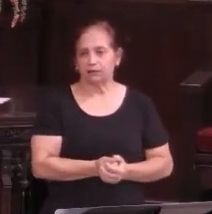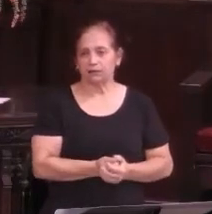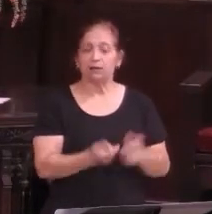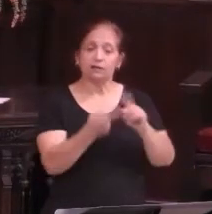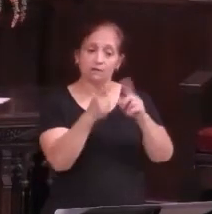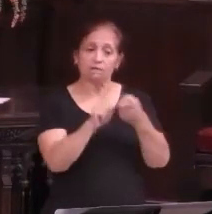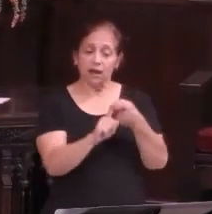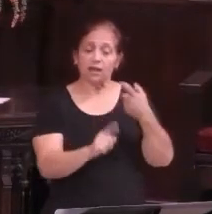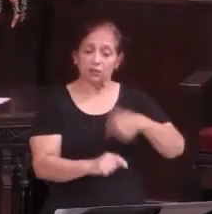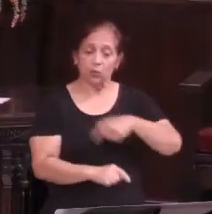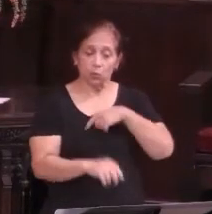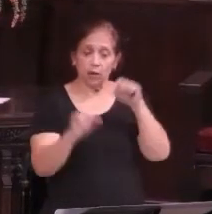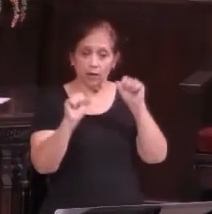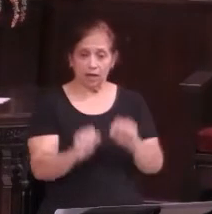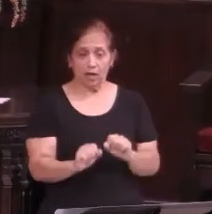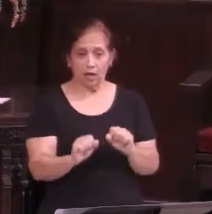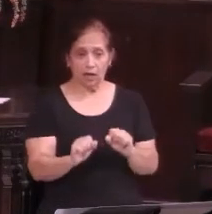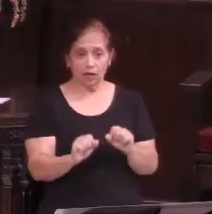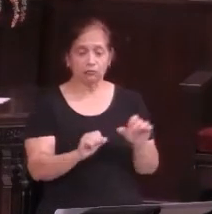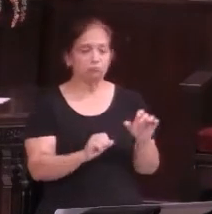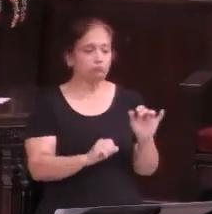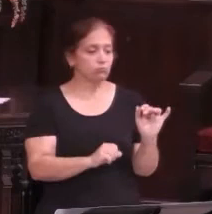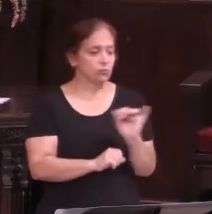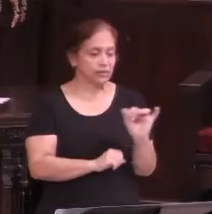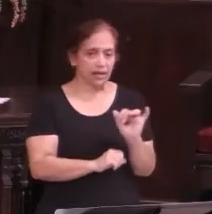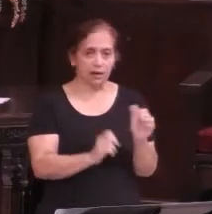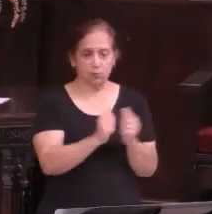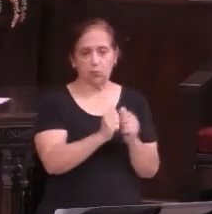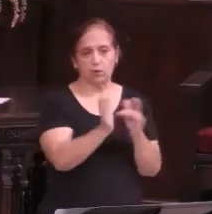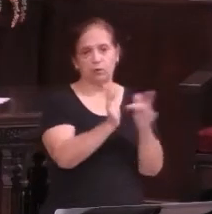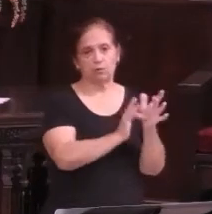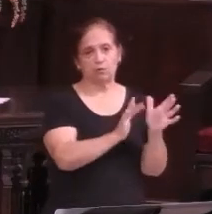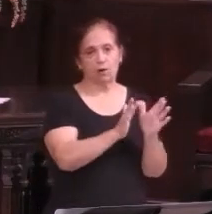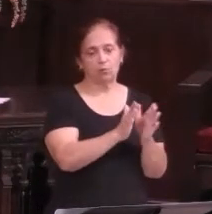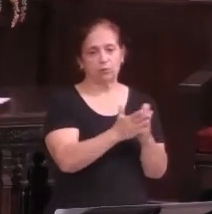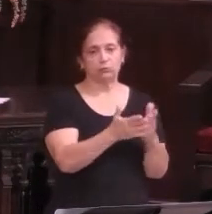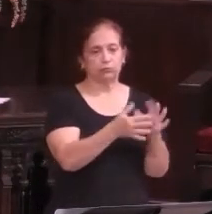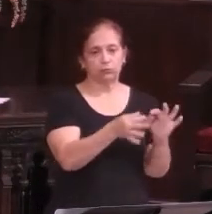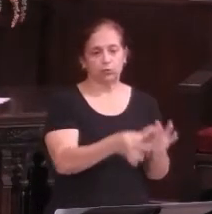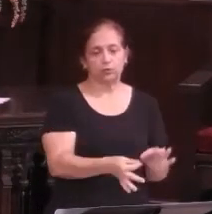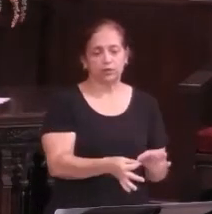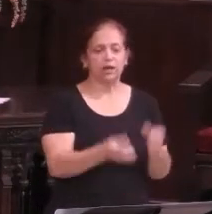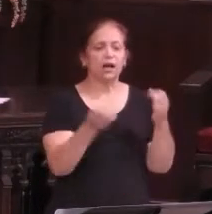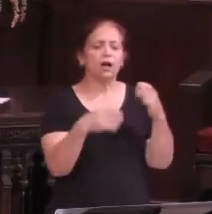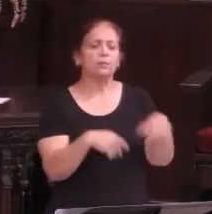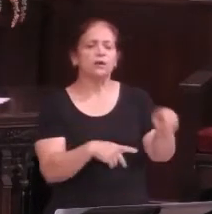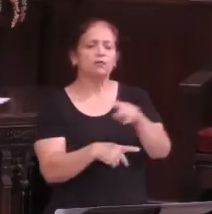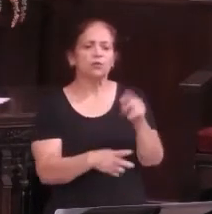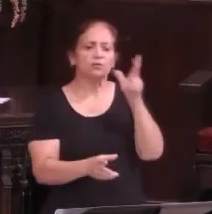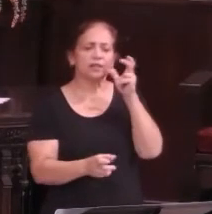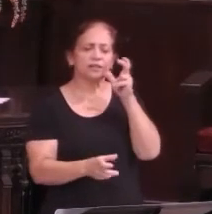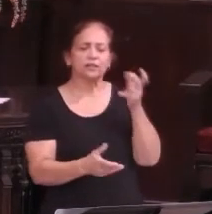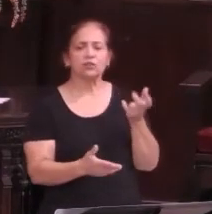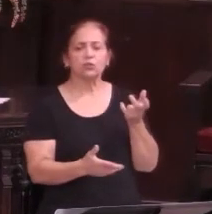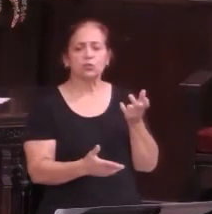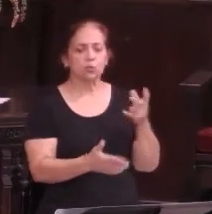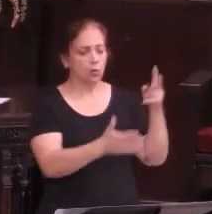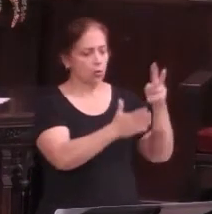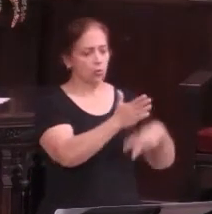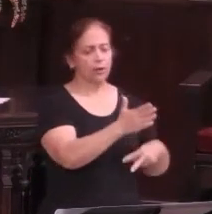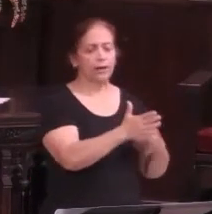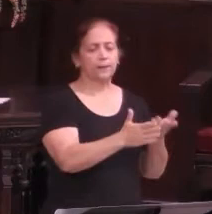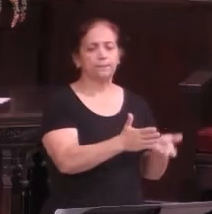Friends, we can do this with Scripture as well. How many of you have listened to a